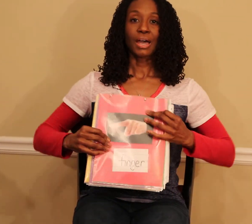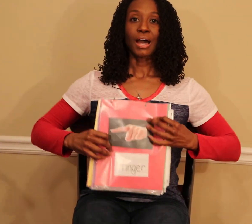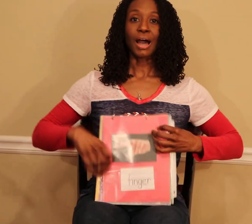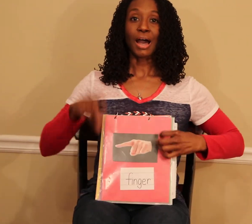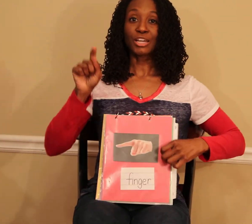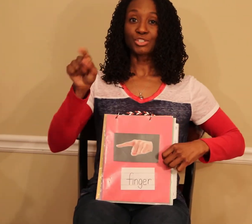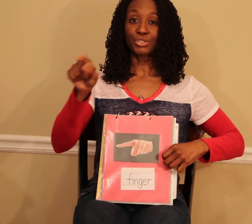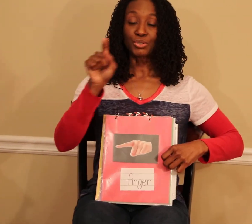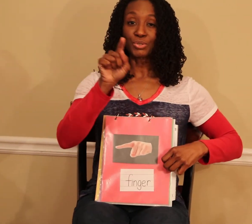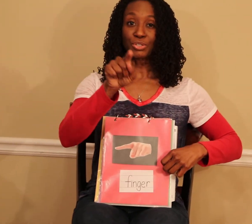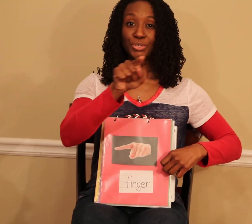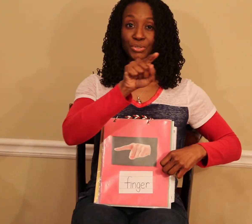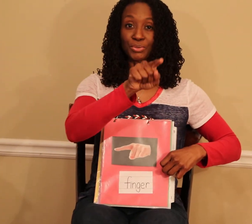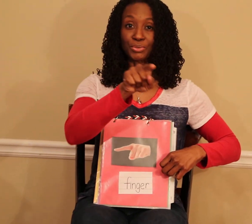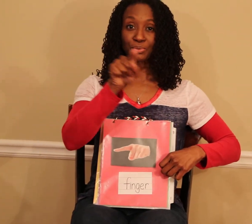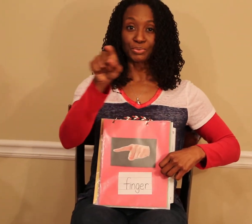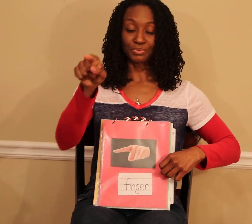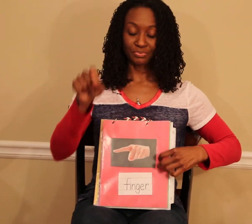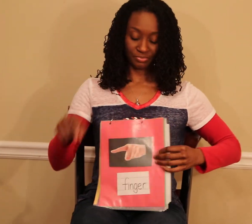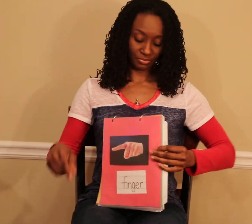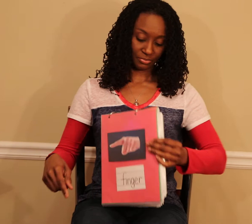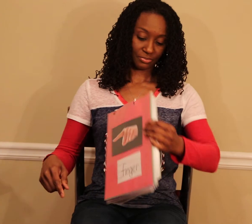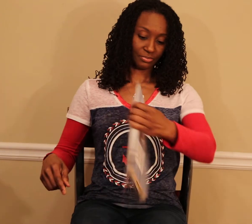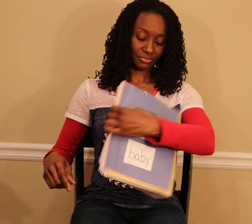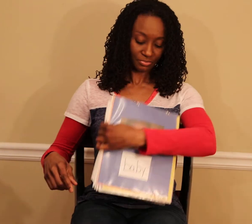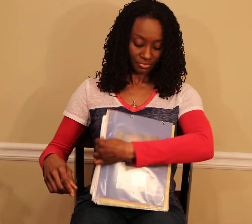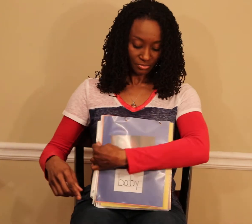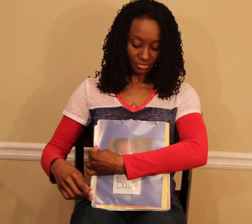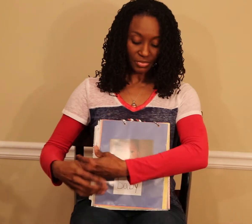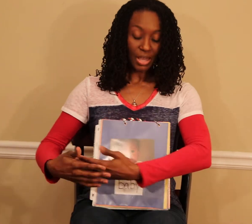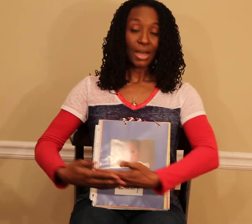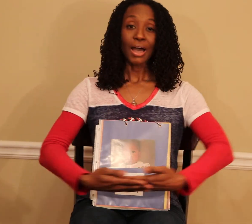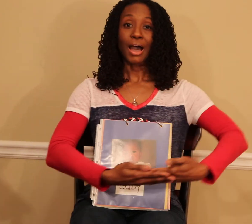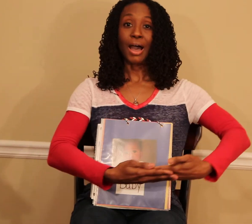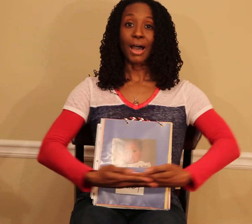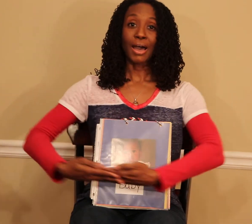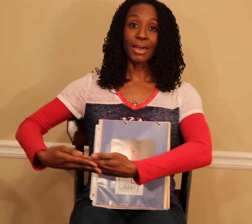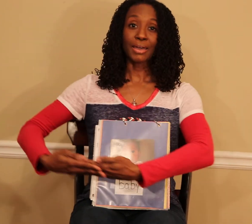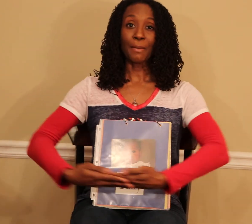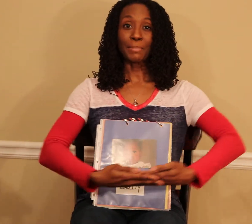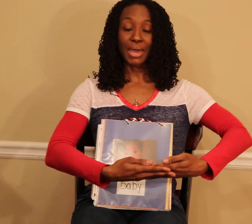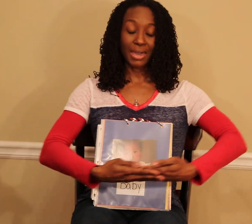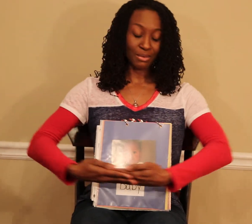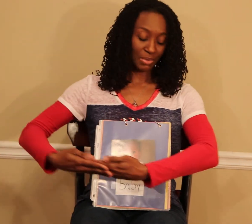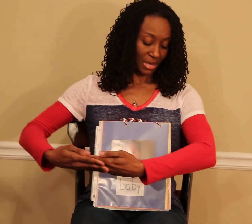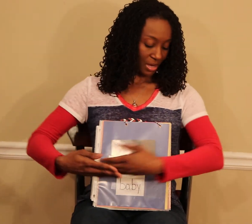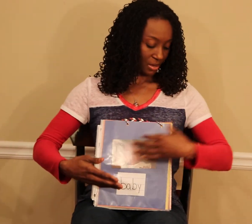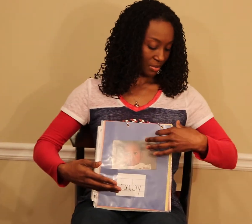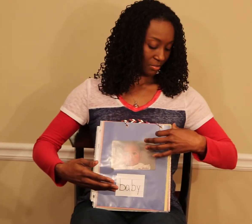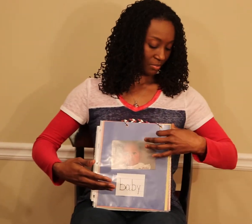kitty. Hi to you. Hi to you. Hi, baby. Hi,